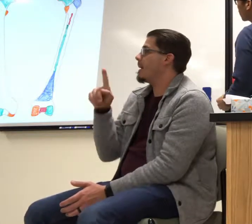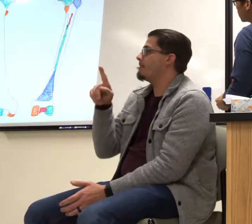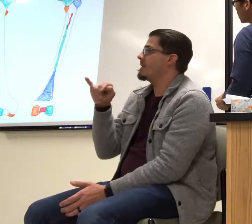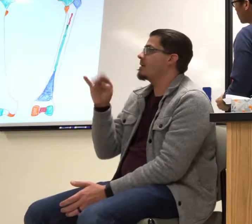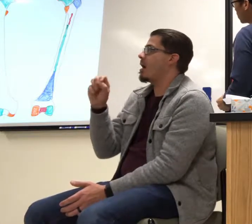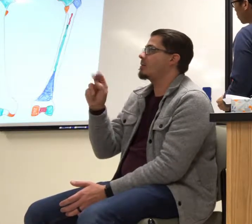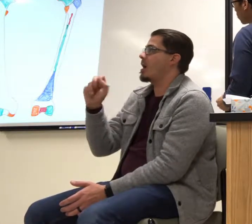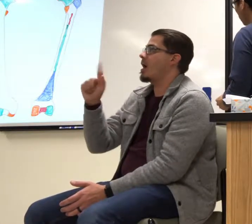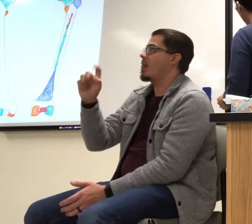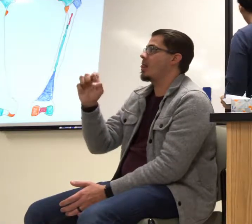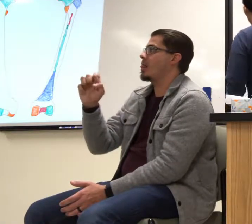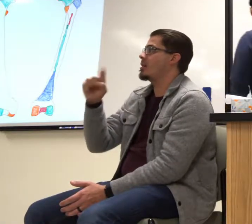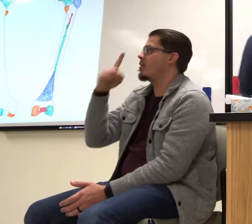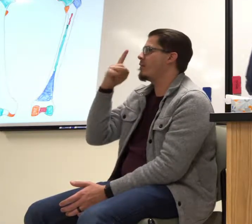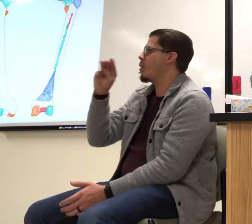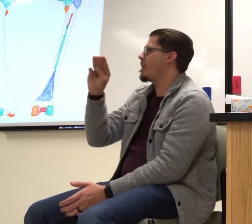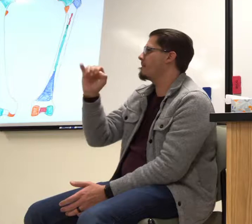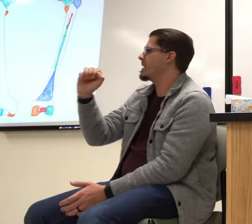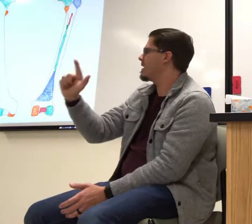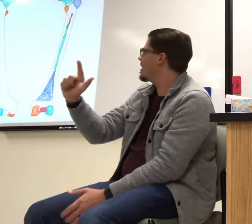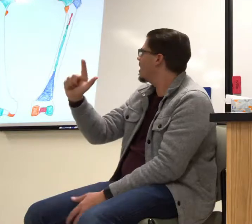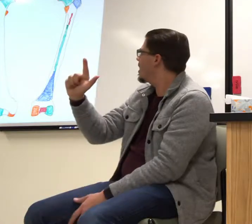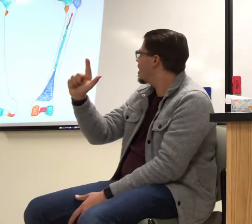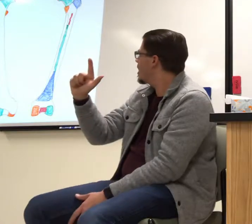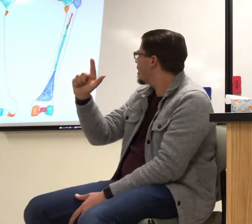So for the medial one,